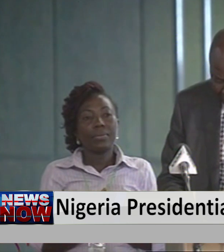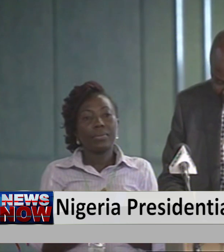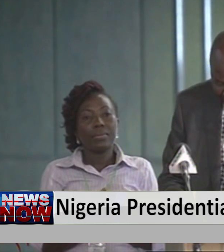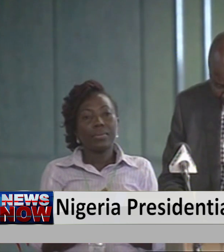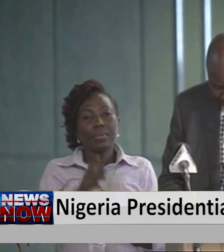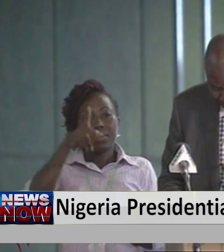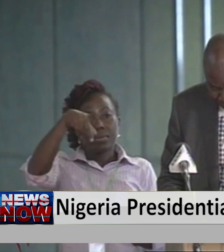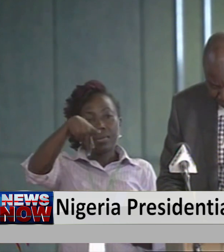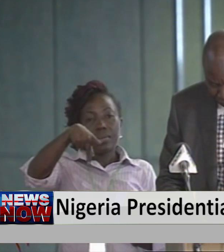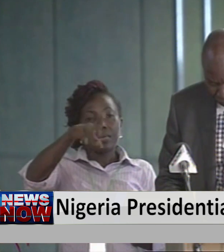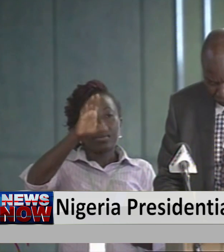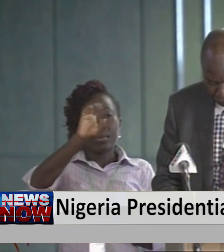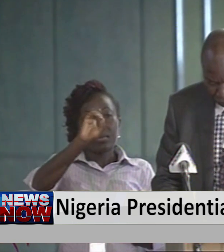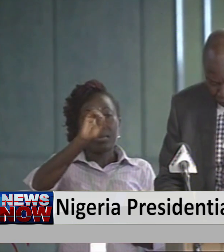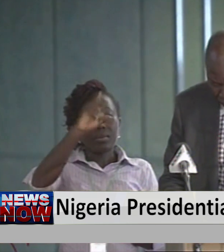PDP,